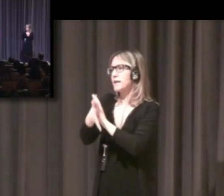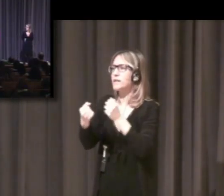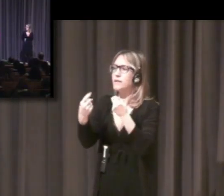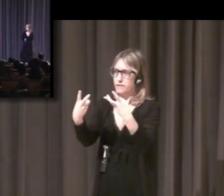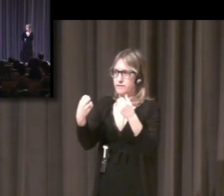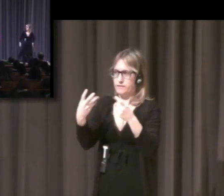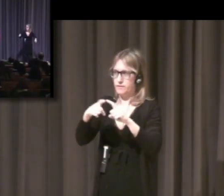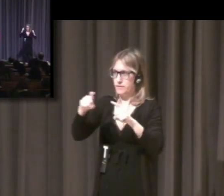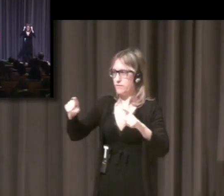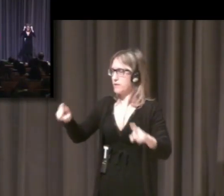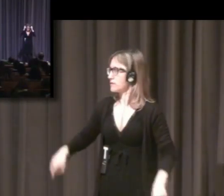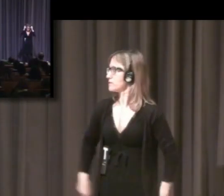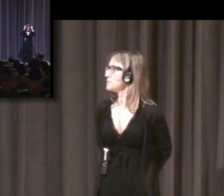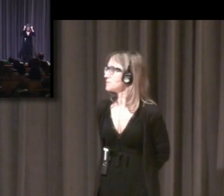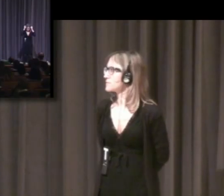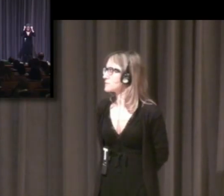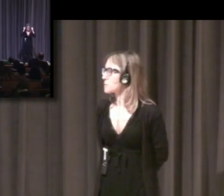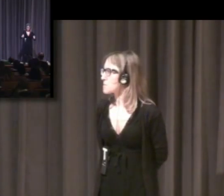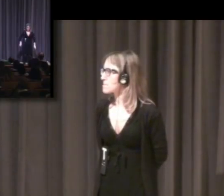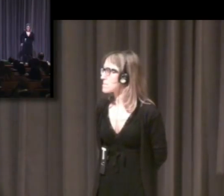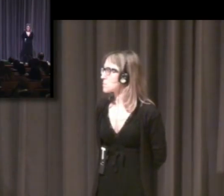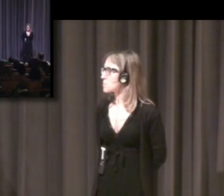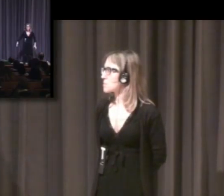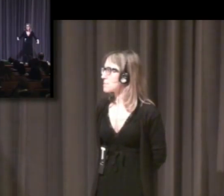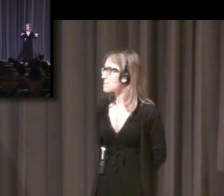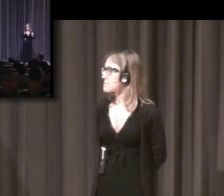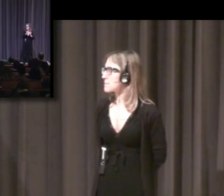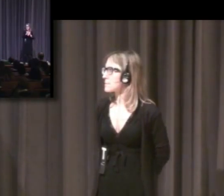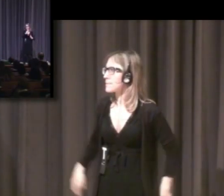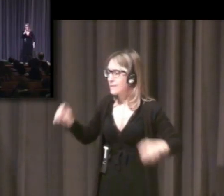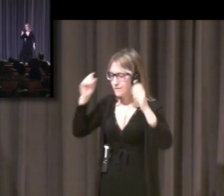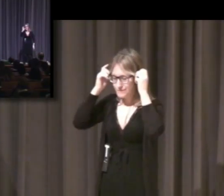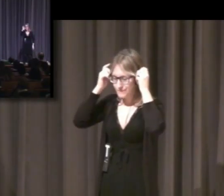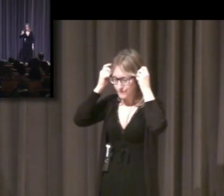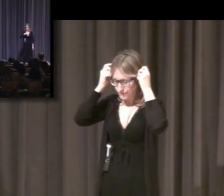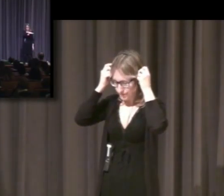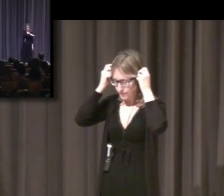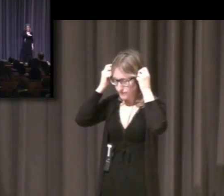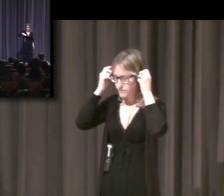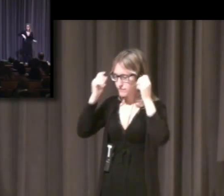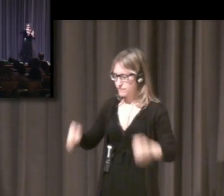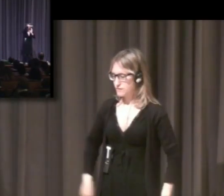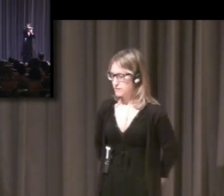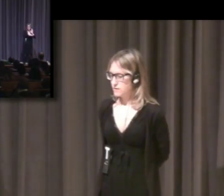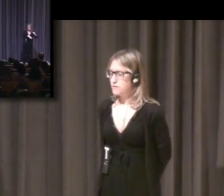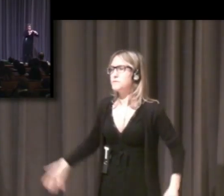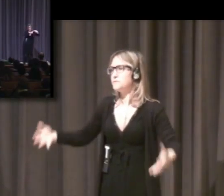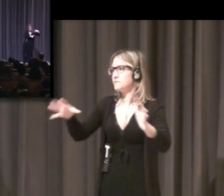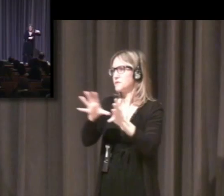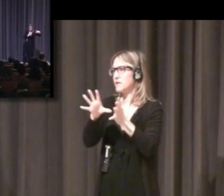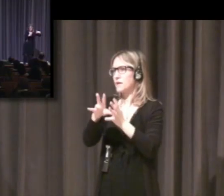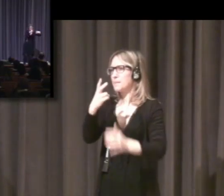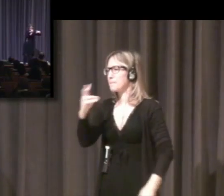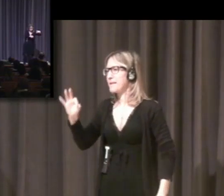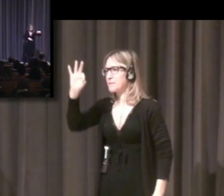children who have the optimal conditions are stars. That's not very